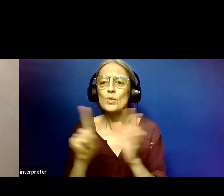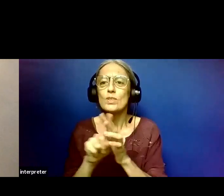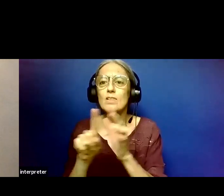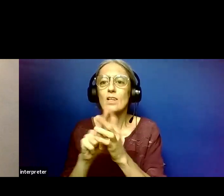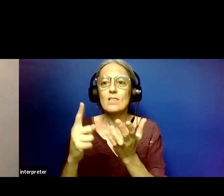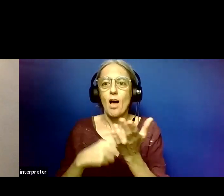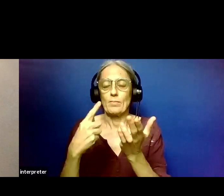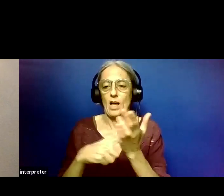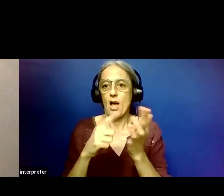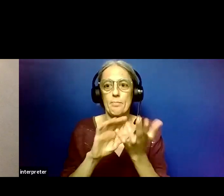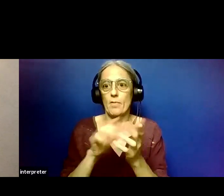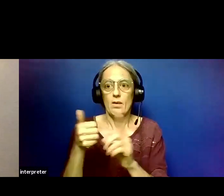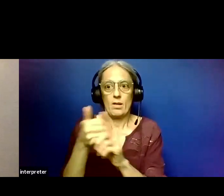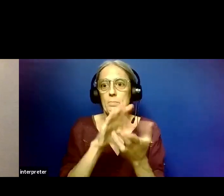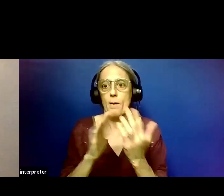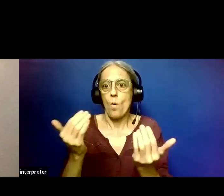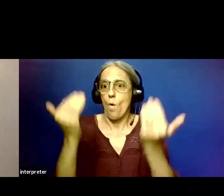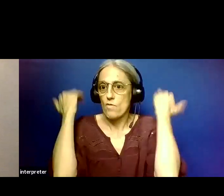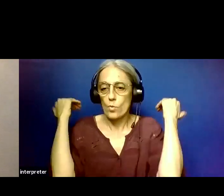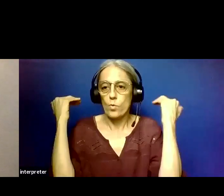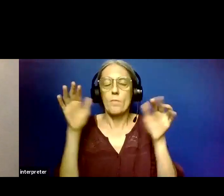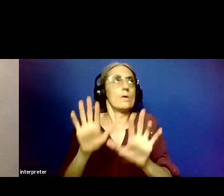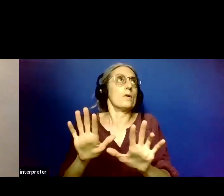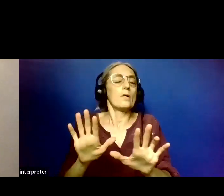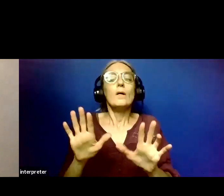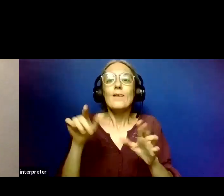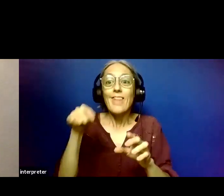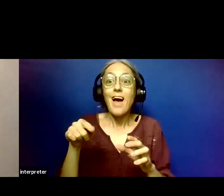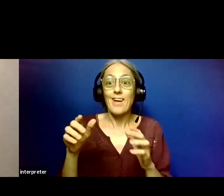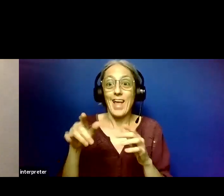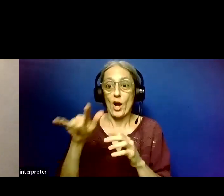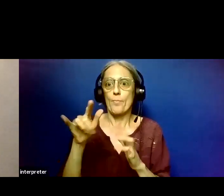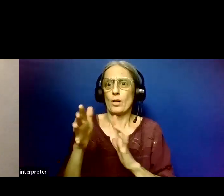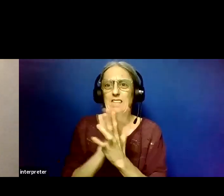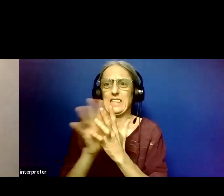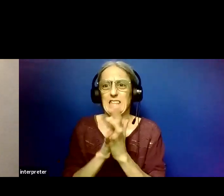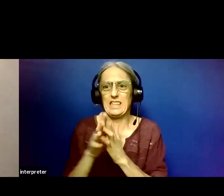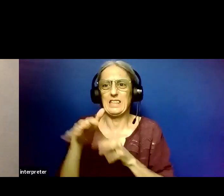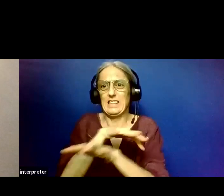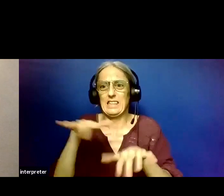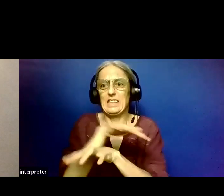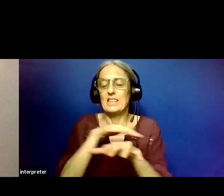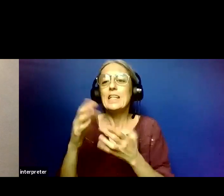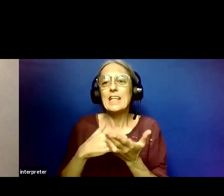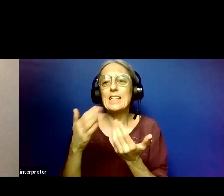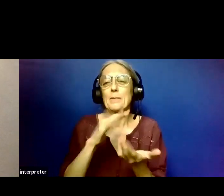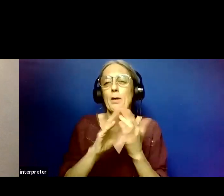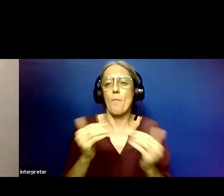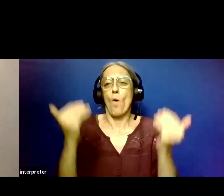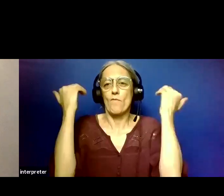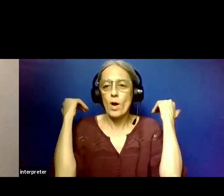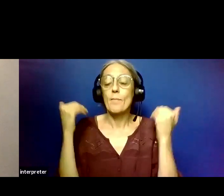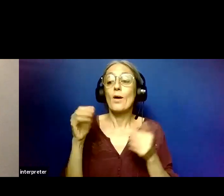of people rushing around. So we're creating a room, and it's soundproof and it has soothing lighting and